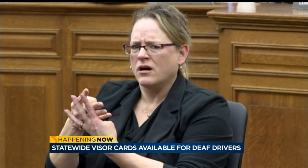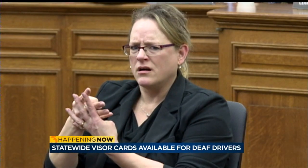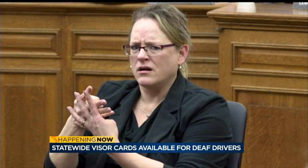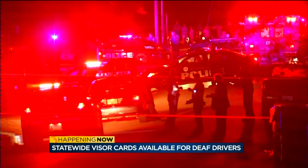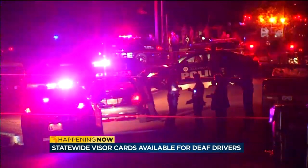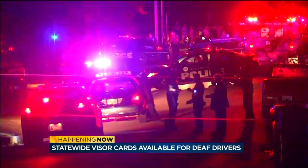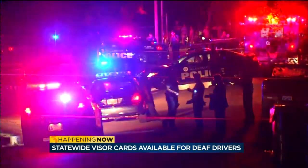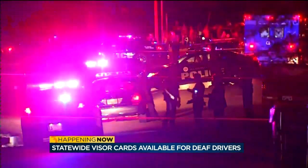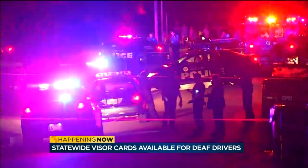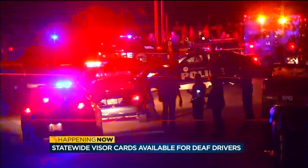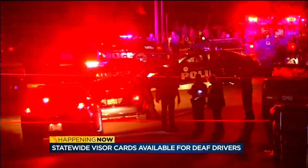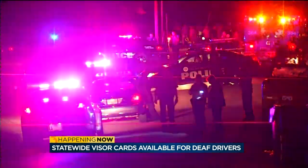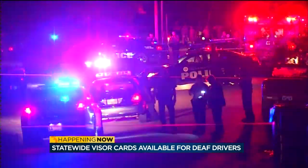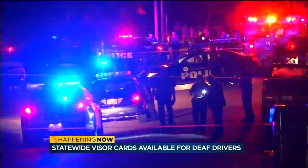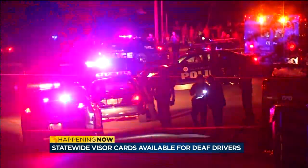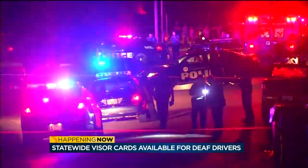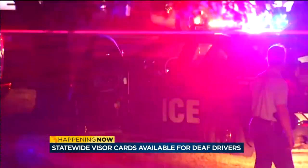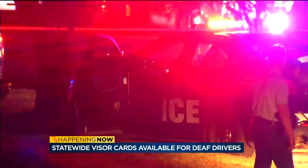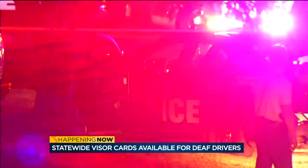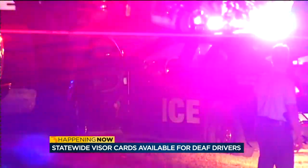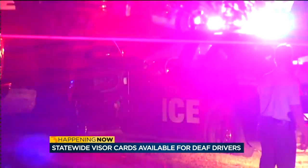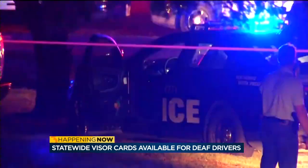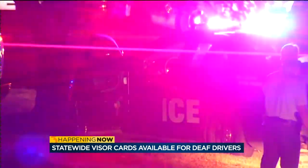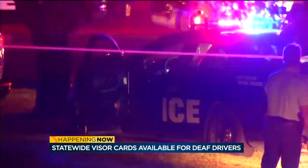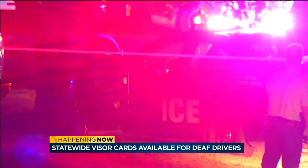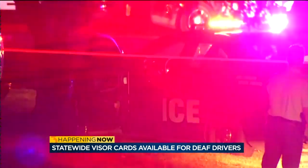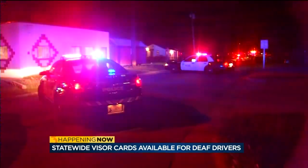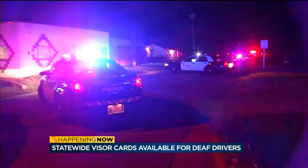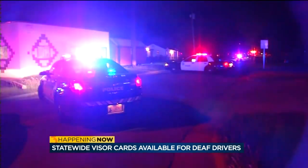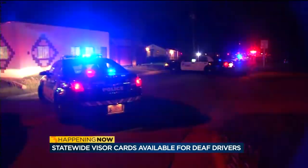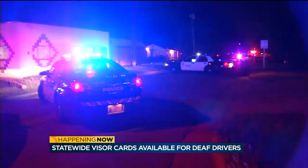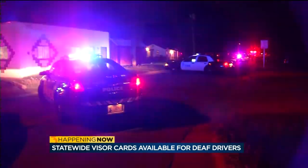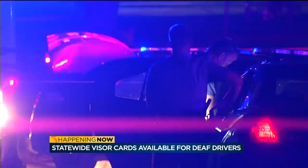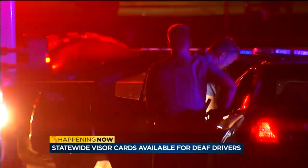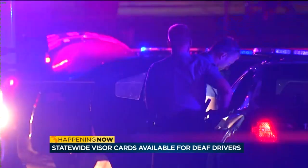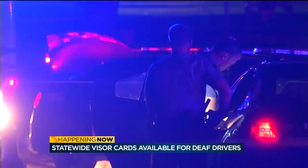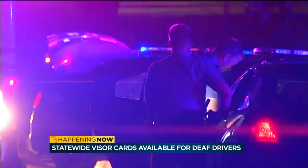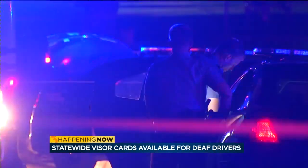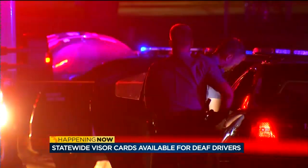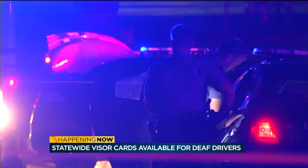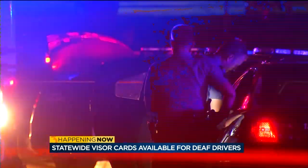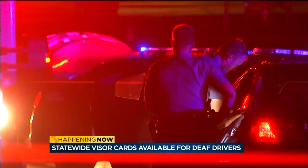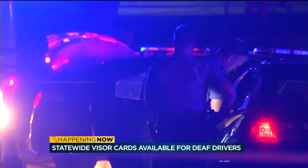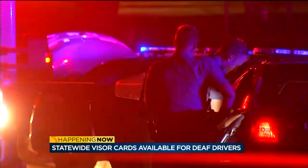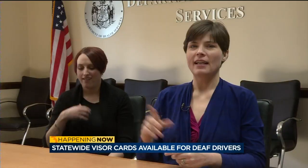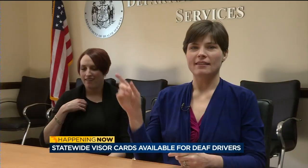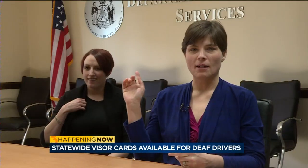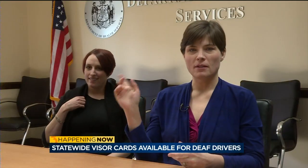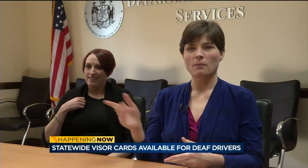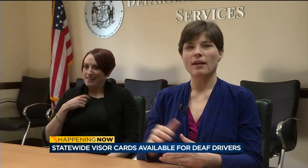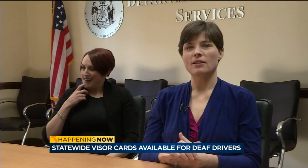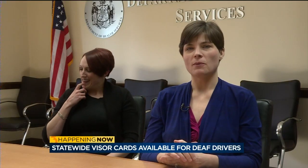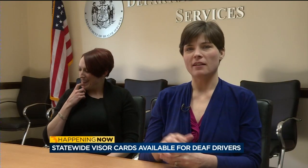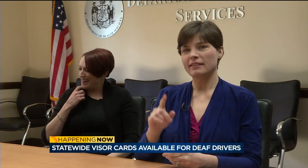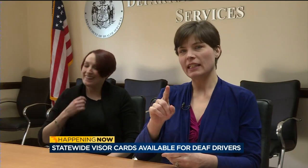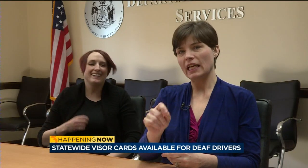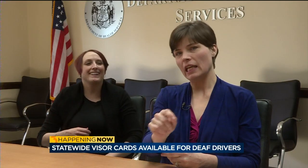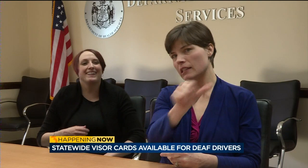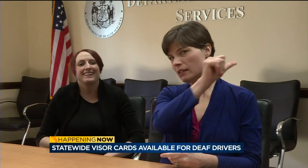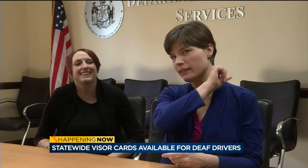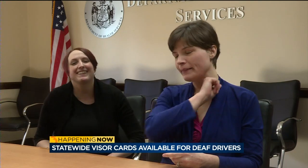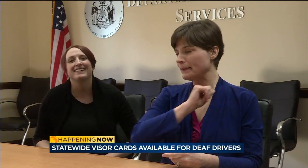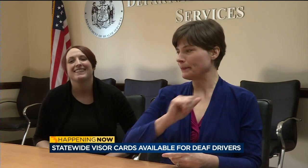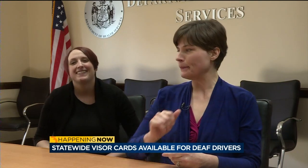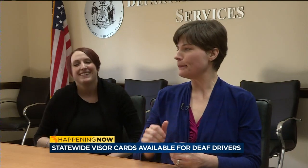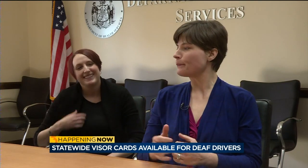interactions. Just last September, Oklahoma City police shot and killed a deaf man who couldn't hear their commands. Caroline Ludcutt doesn't want to see